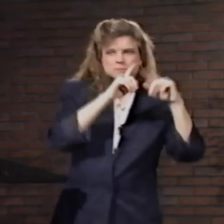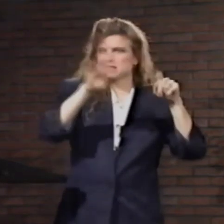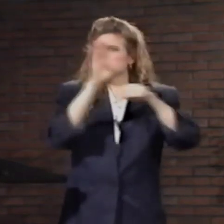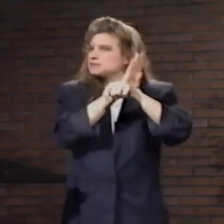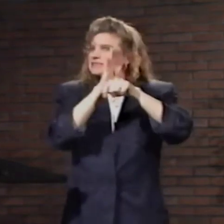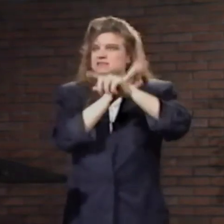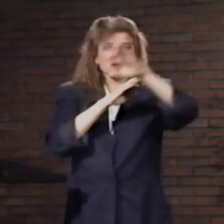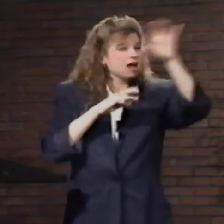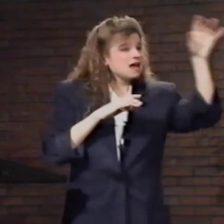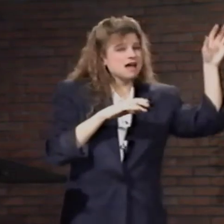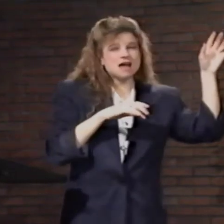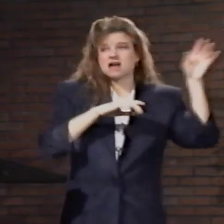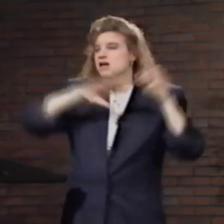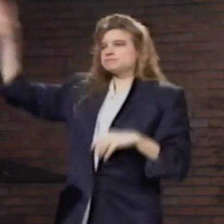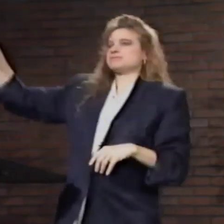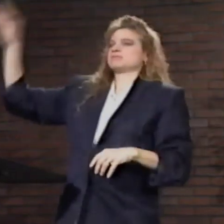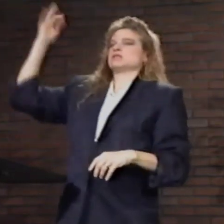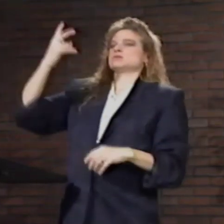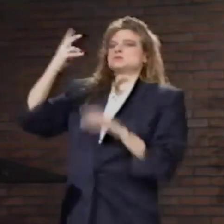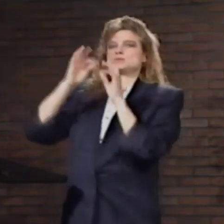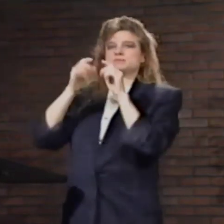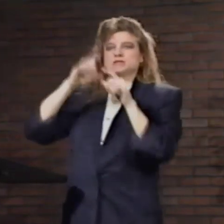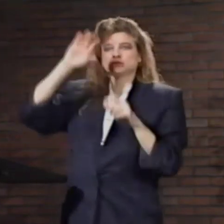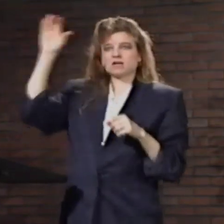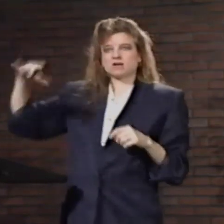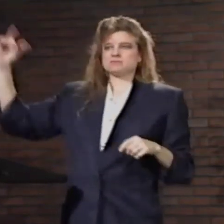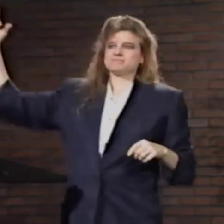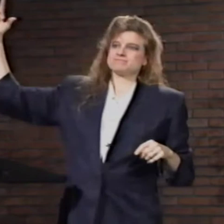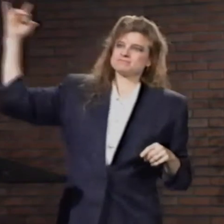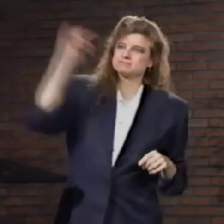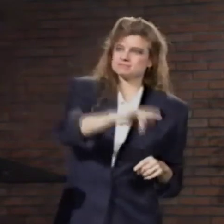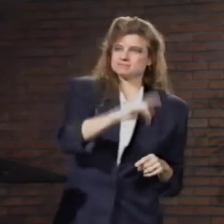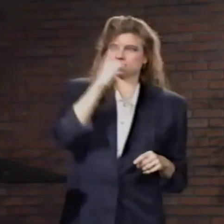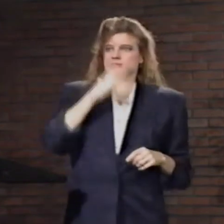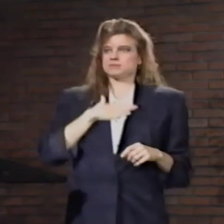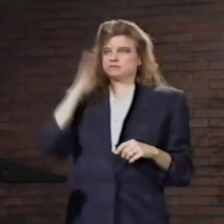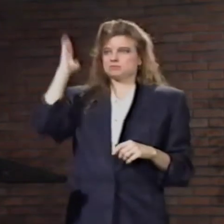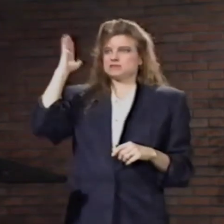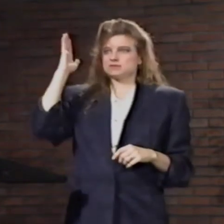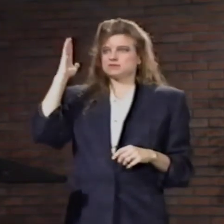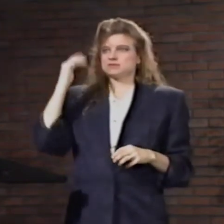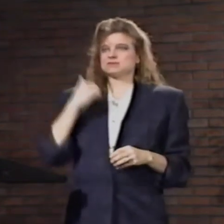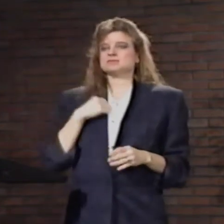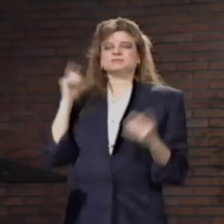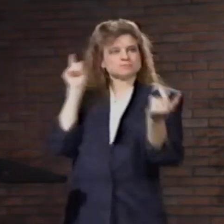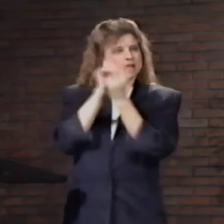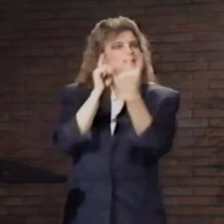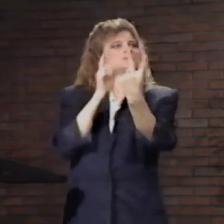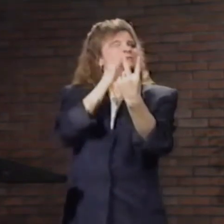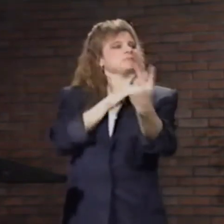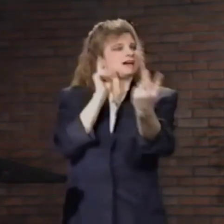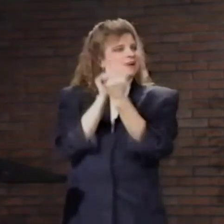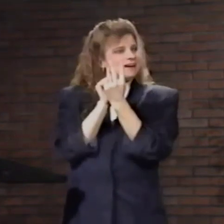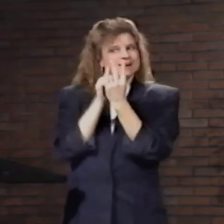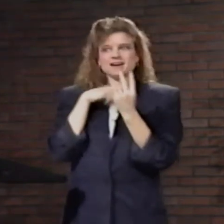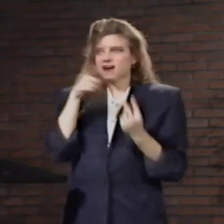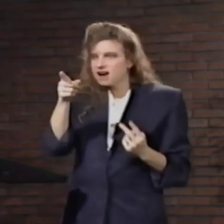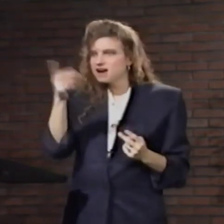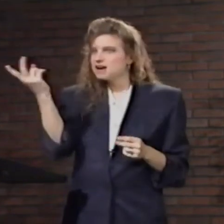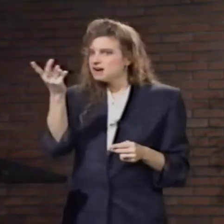There was maybe one or two in the surrounding areas, but they were all busy, so they ended up flying in 2 female certified interpreters